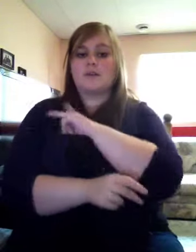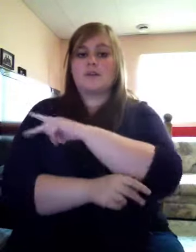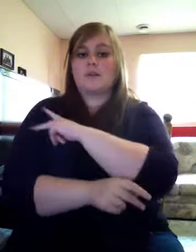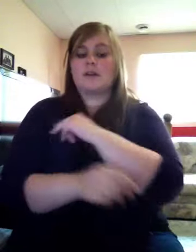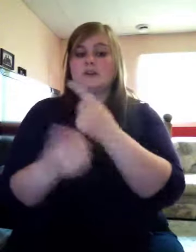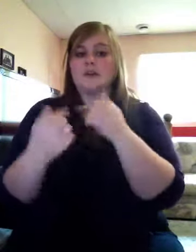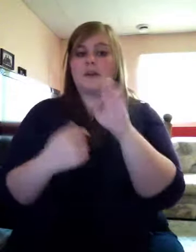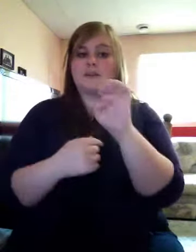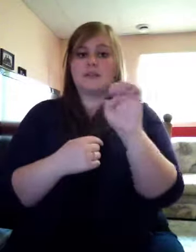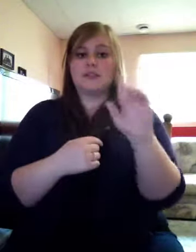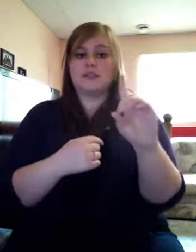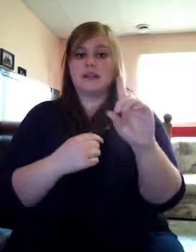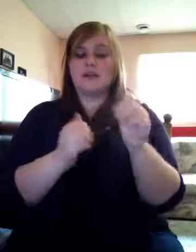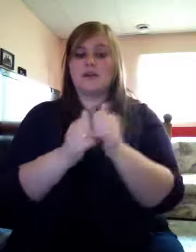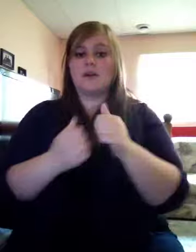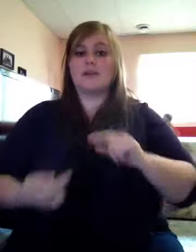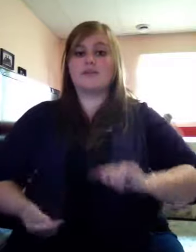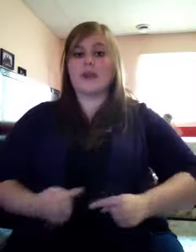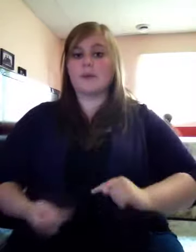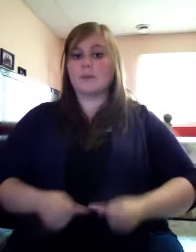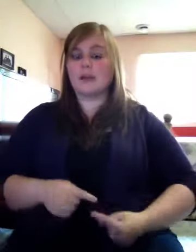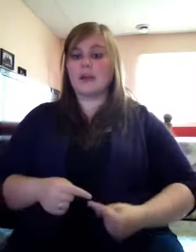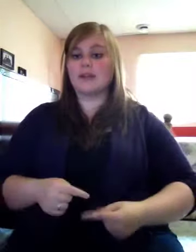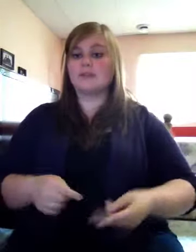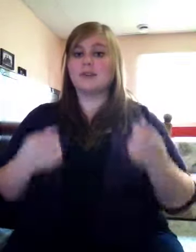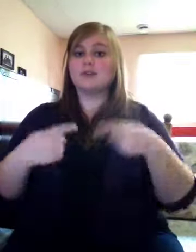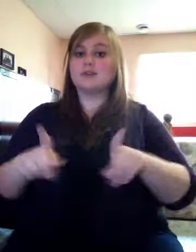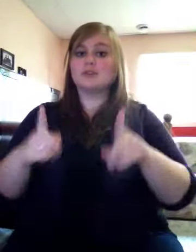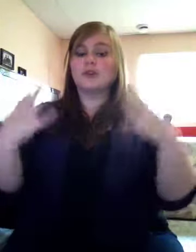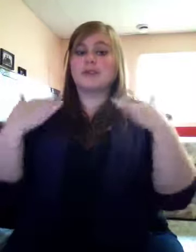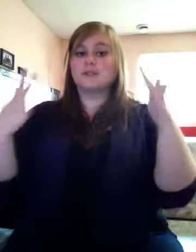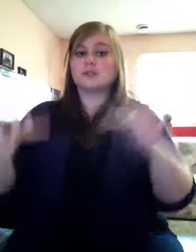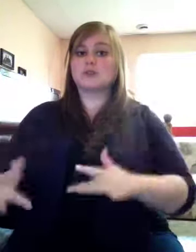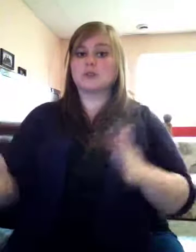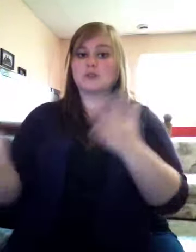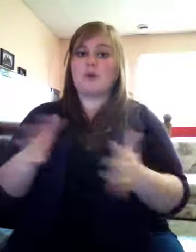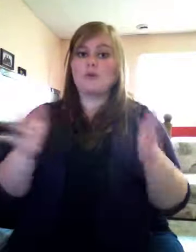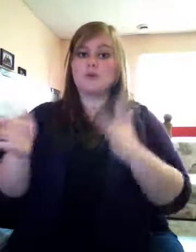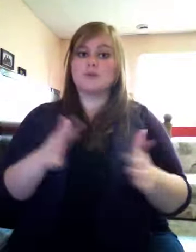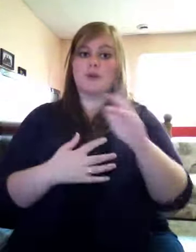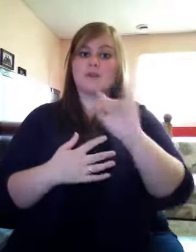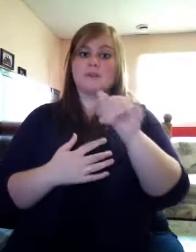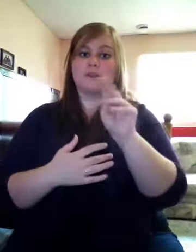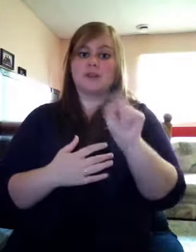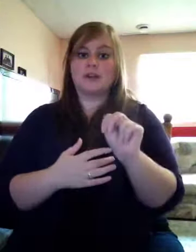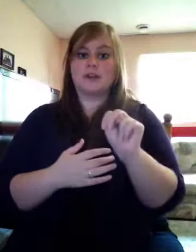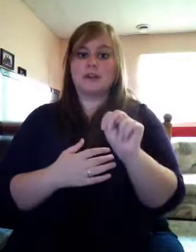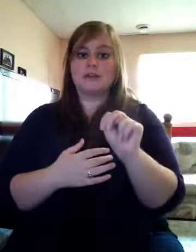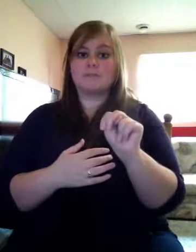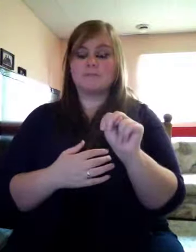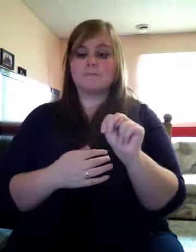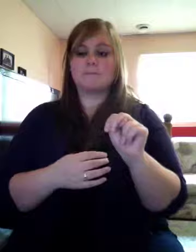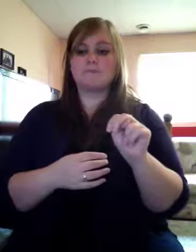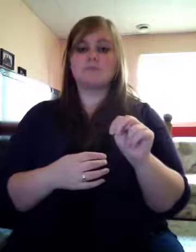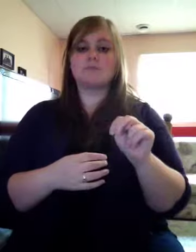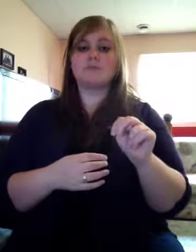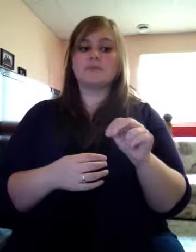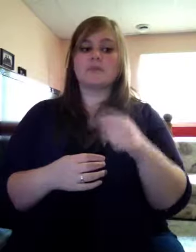abdominal pain during a snowstorm in New York City in January. Notice the very large AAA and the chaotic flow of blood inside. You